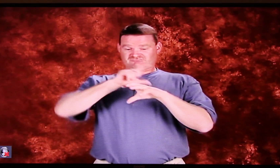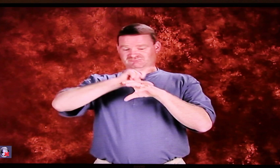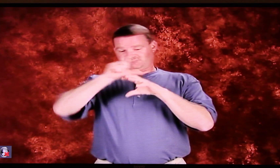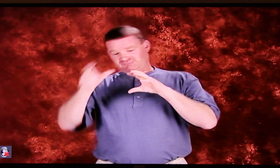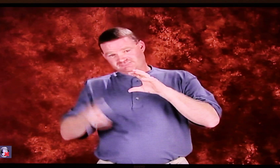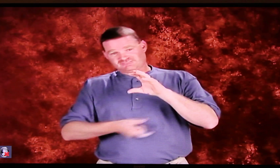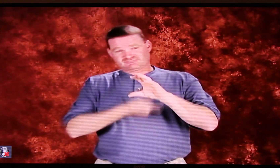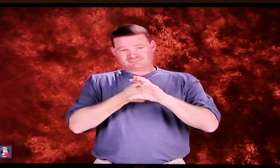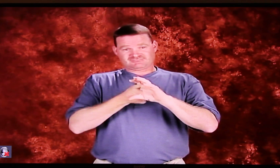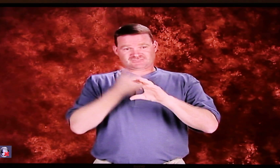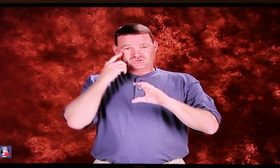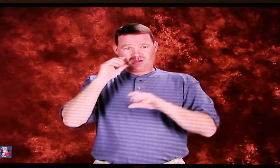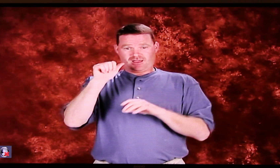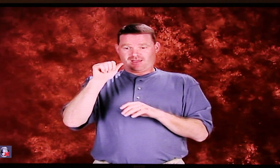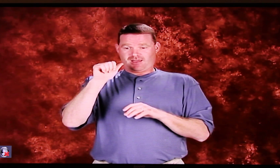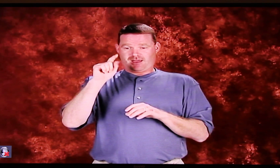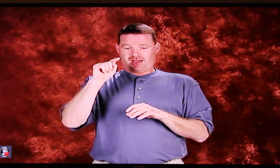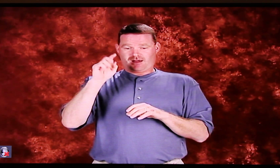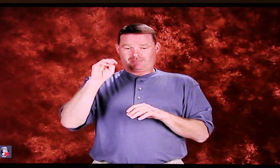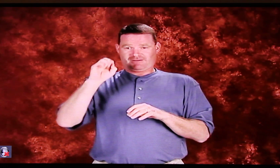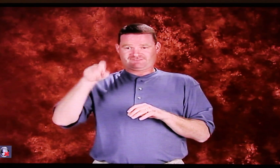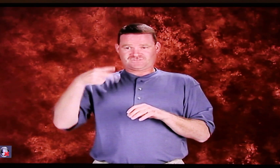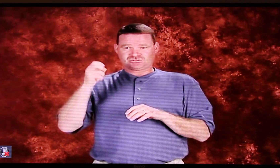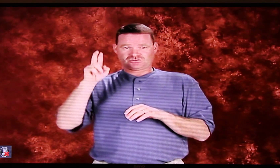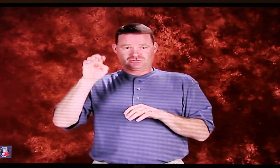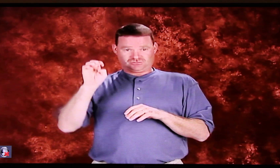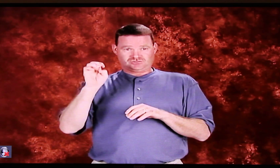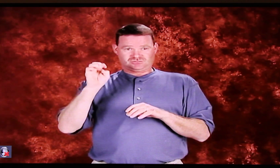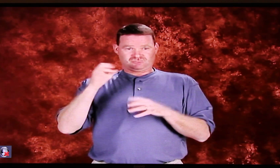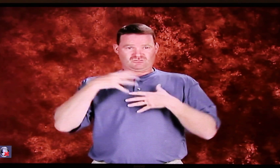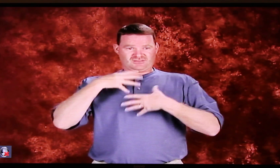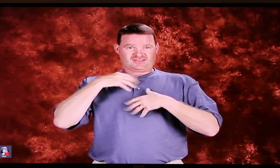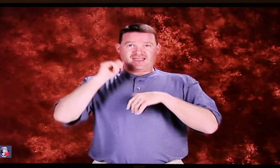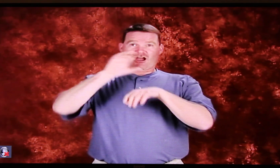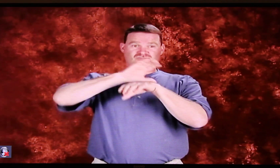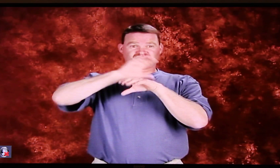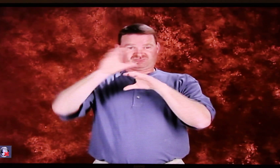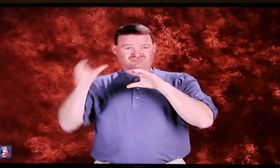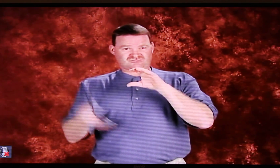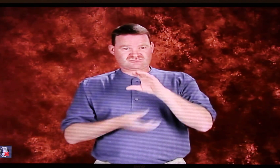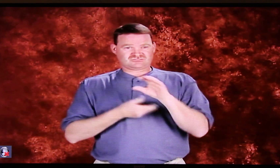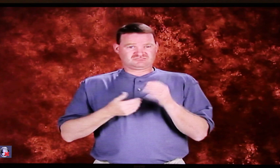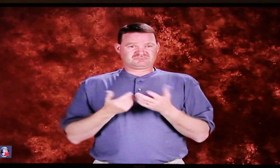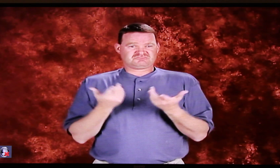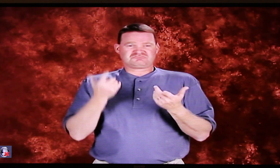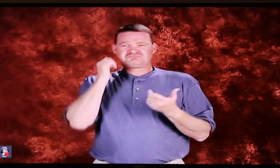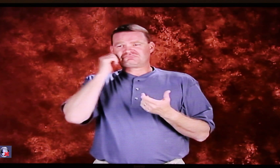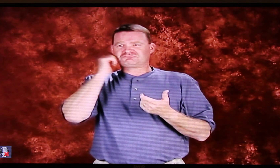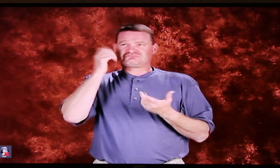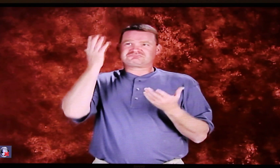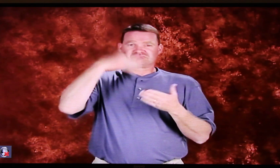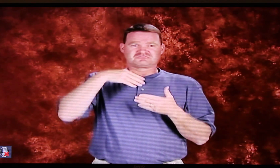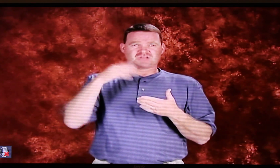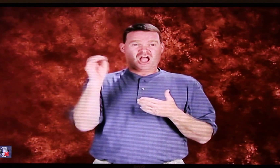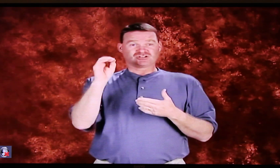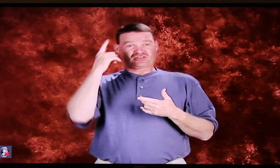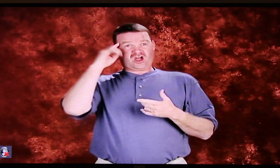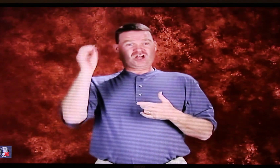So when we look at the Earth, there's a layer around it called the atmosphere. And that's the air, the layer of air that we breathe, you